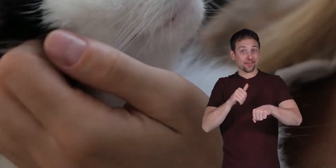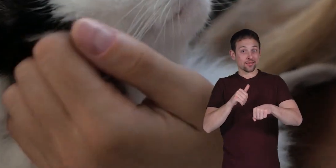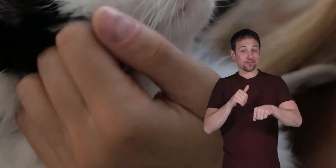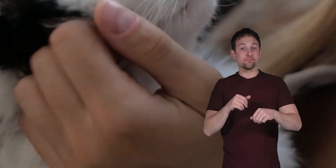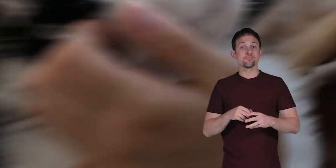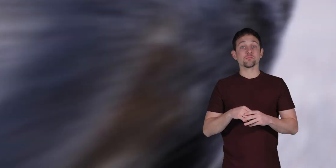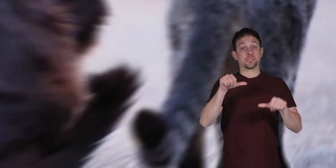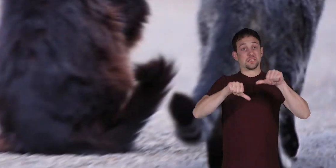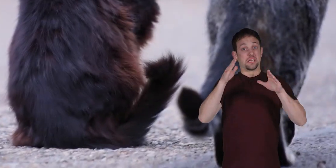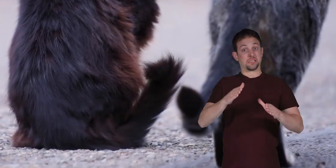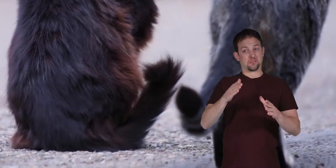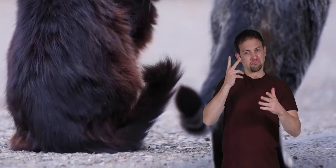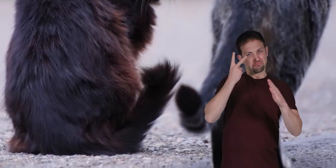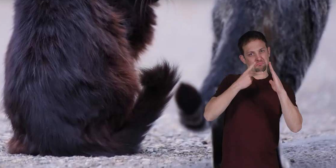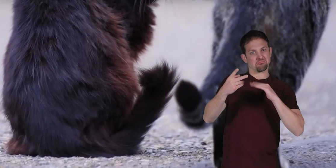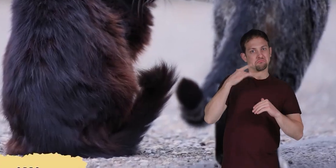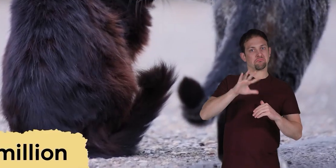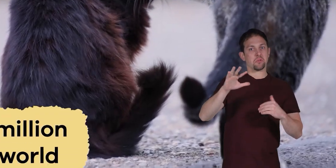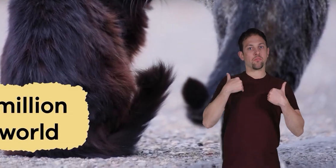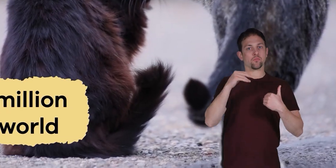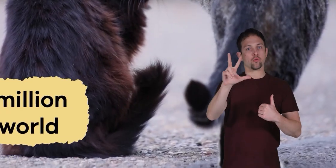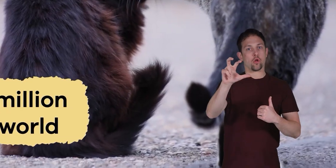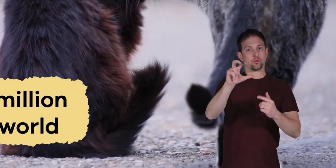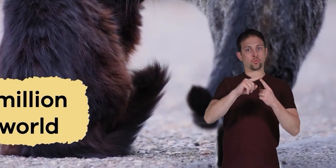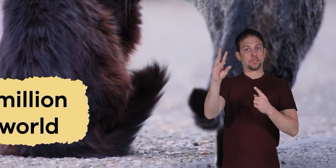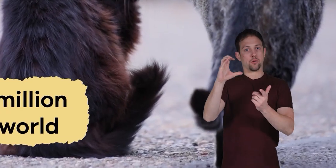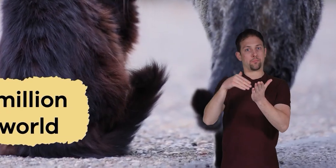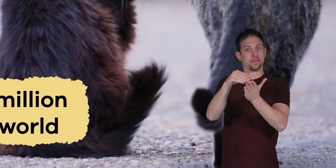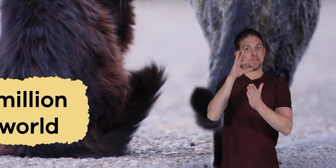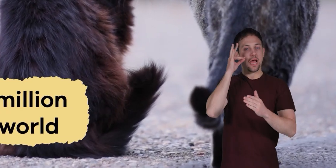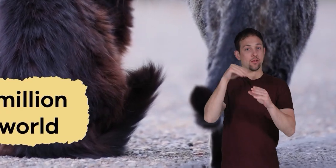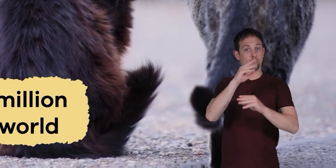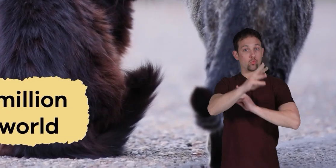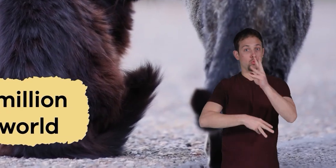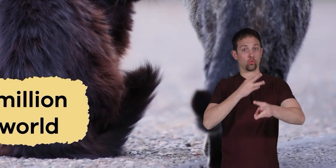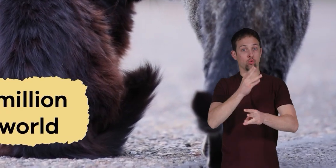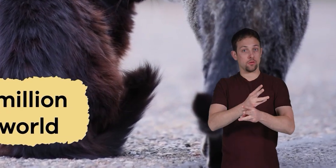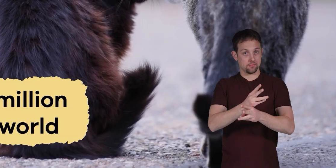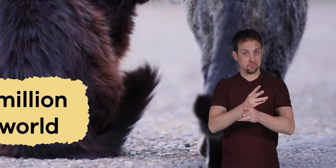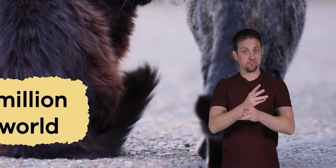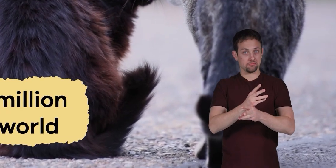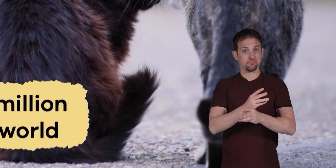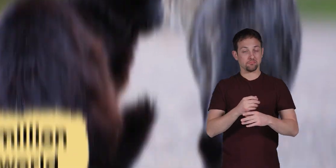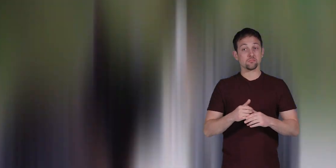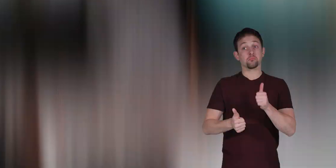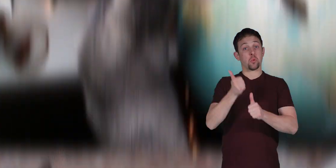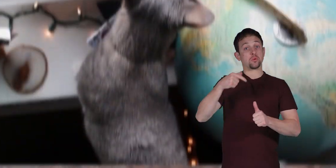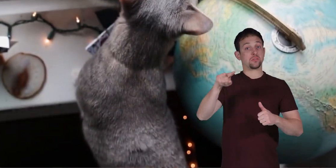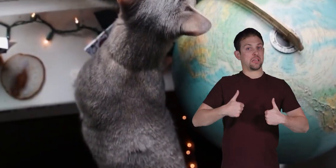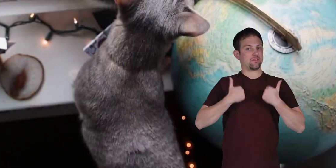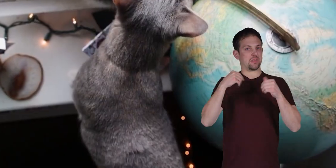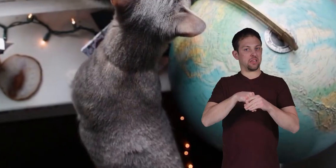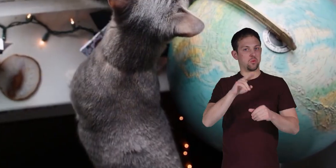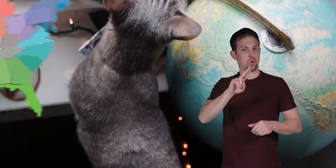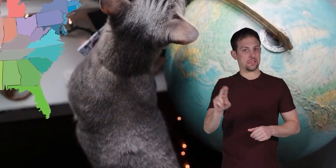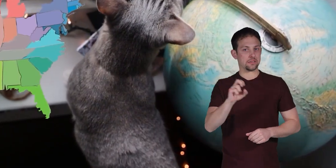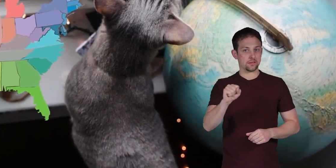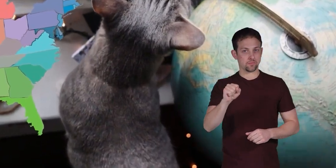pet. Scientists believe there are 300 to 600 million cats in the world, most living in the United States.